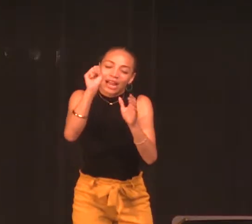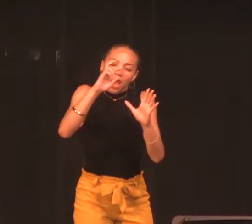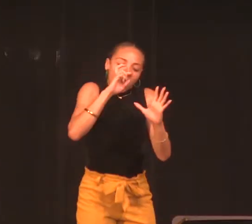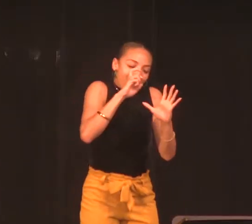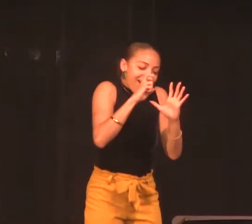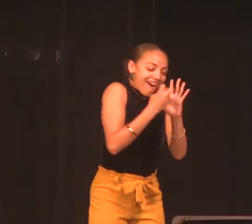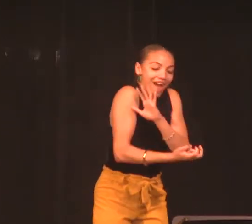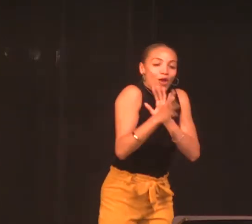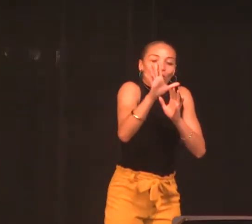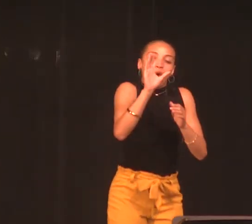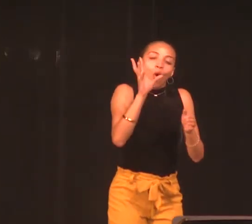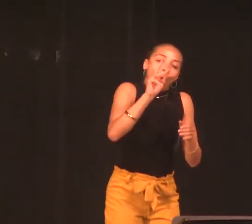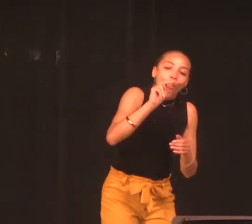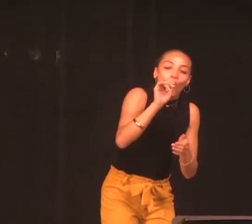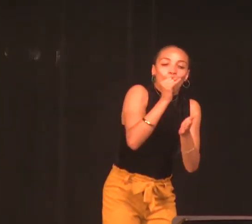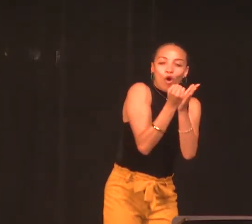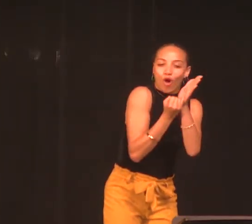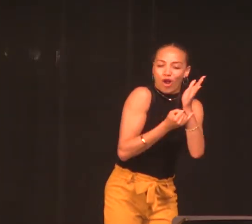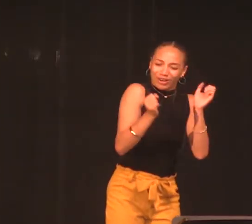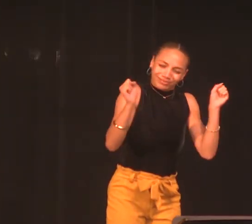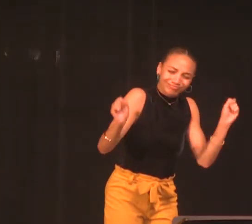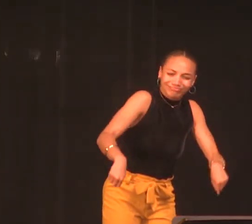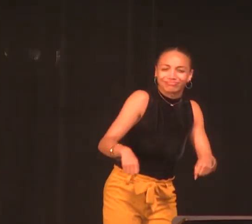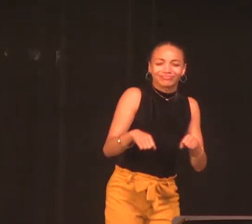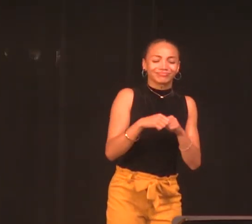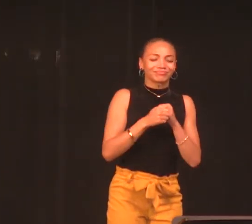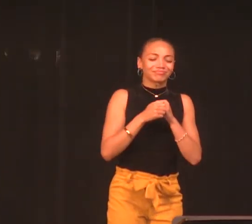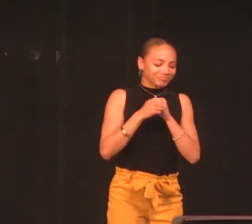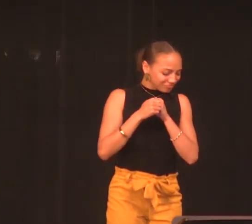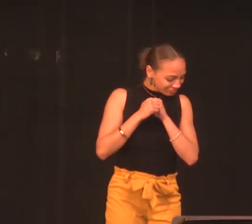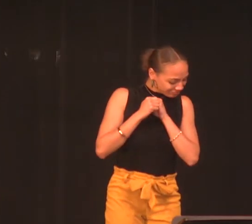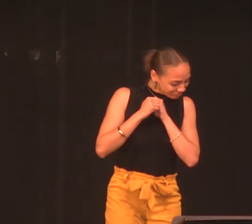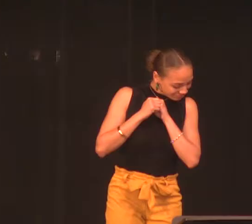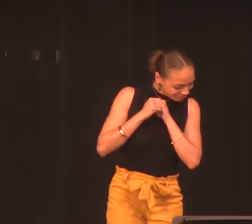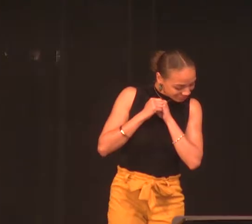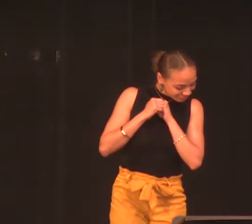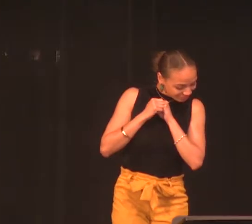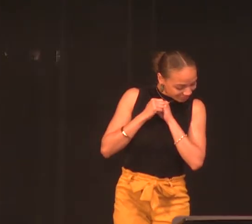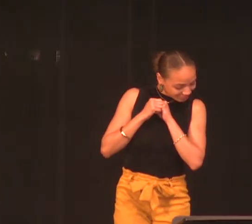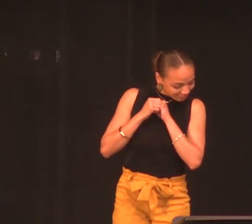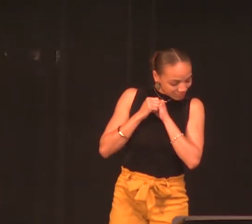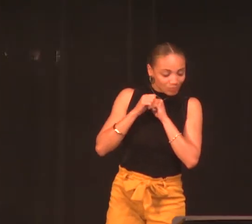are a creator, a creative, be that. Immerse yourself in art.